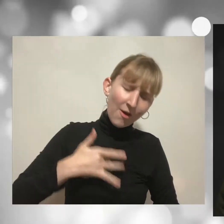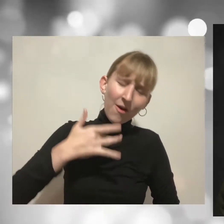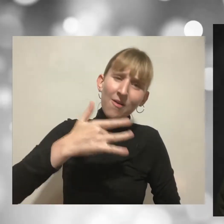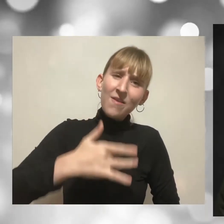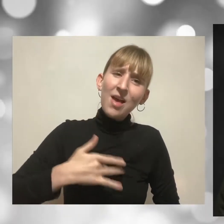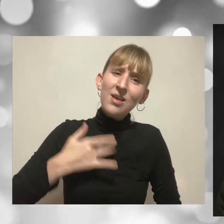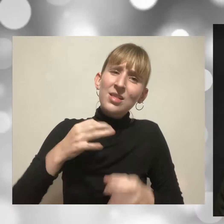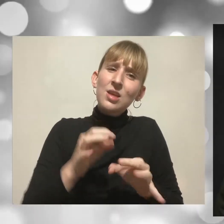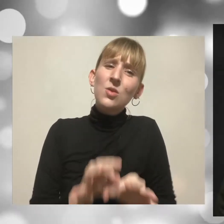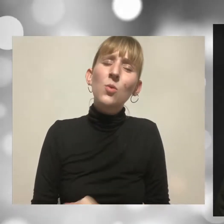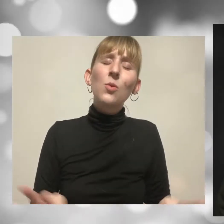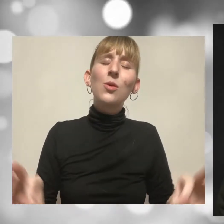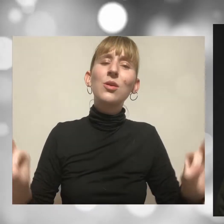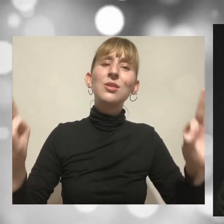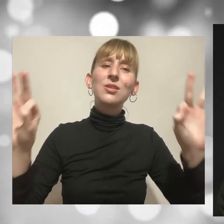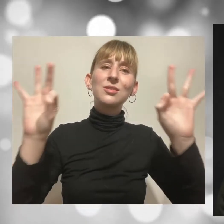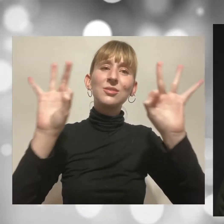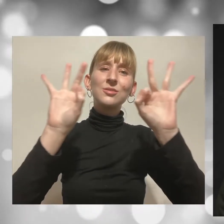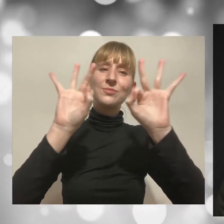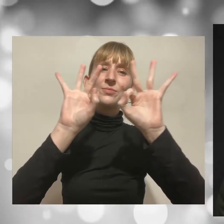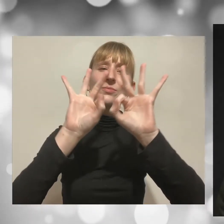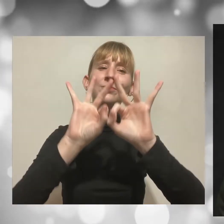felt its worth.